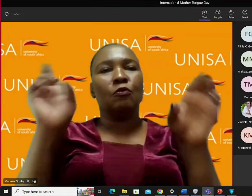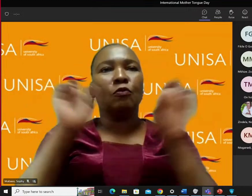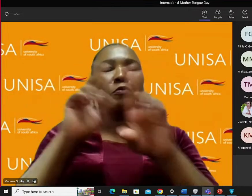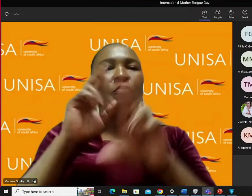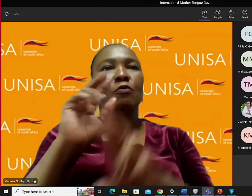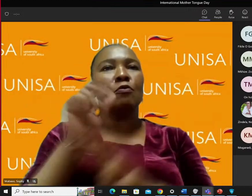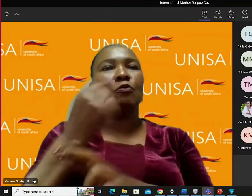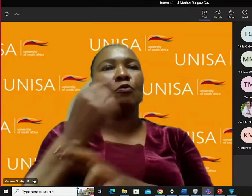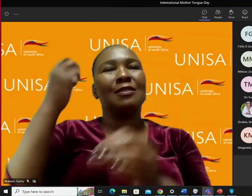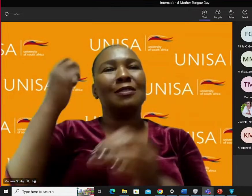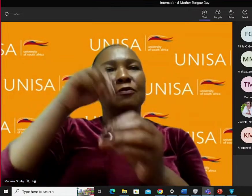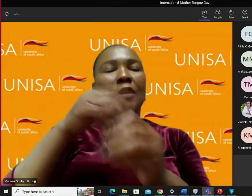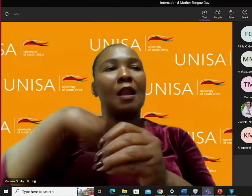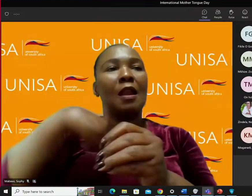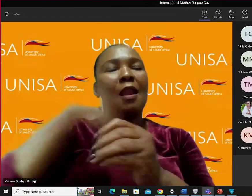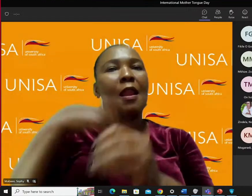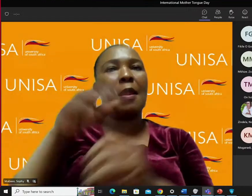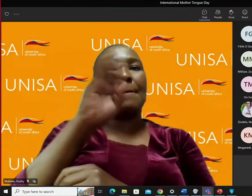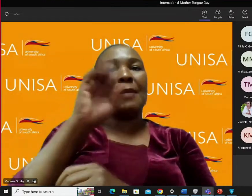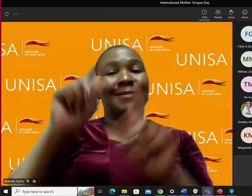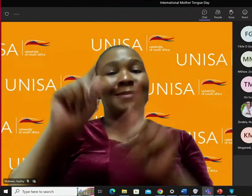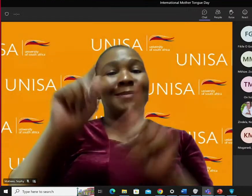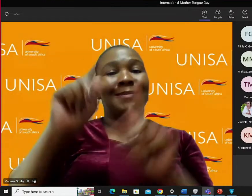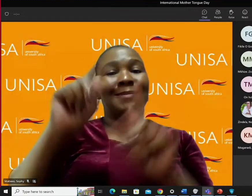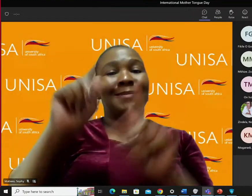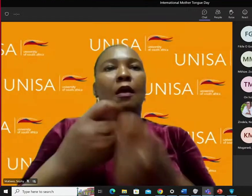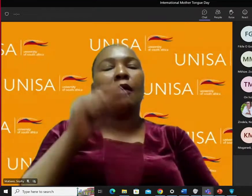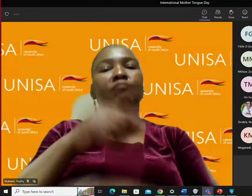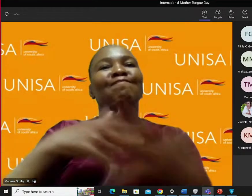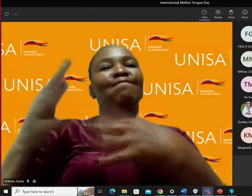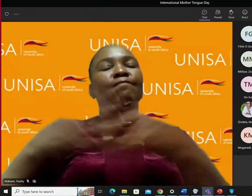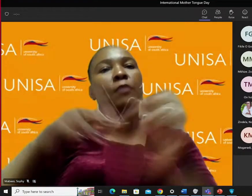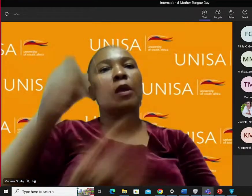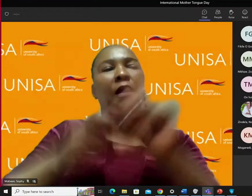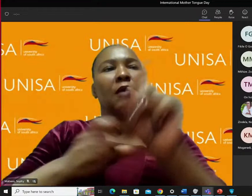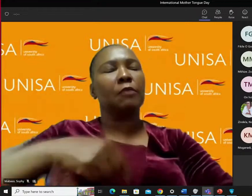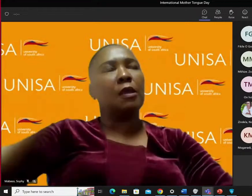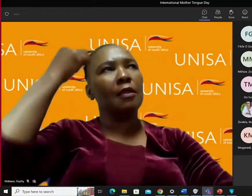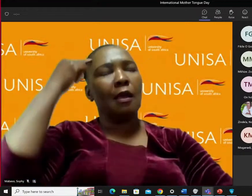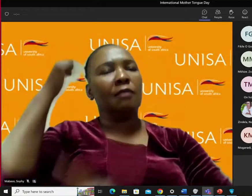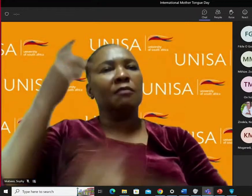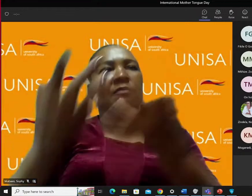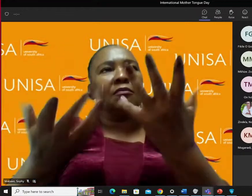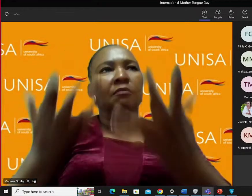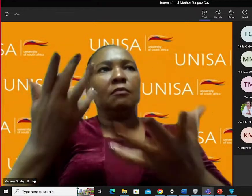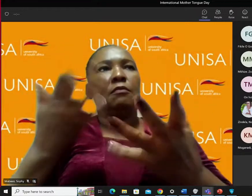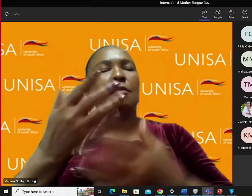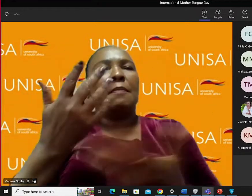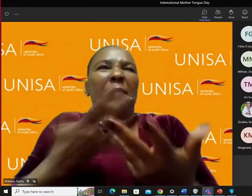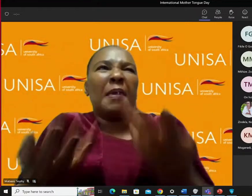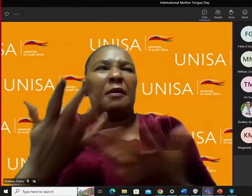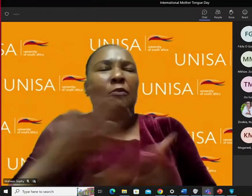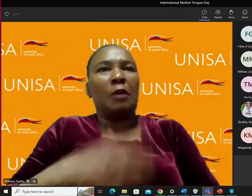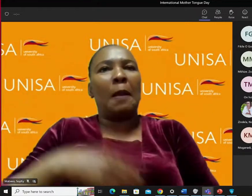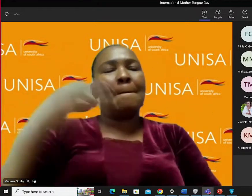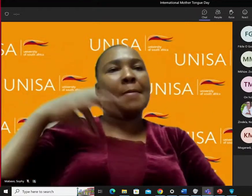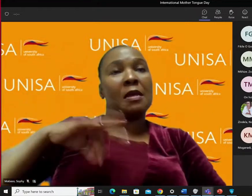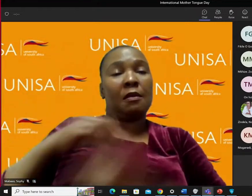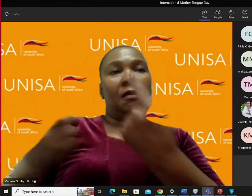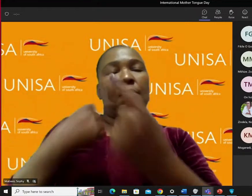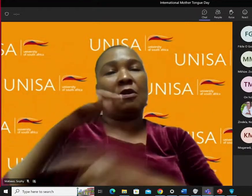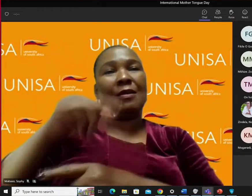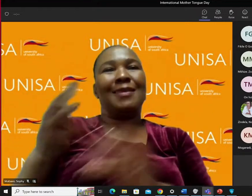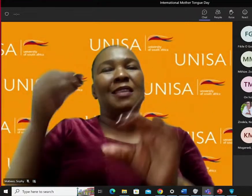on Microsoft Teams, and anybody that you might think would benefit from